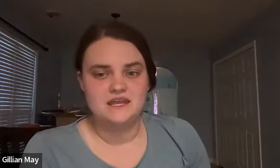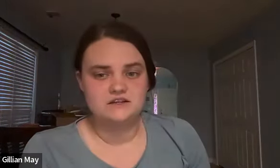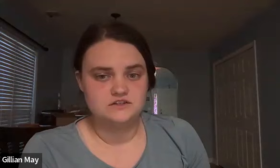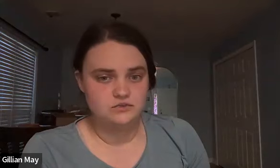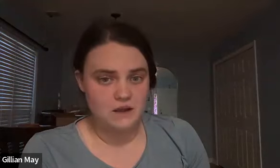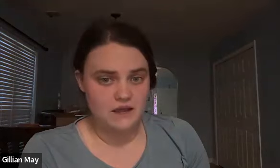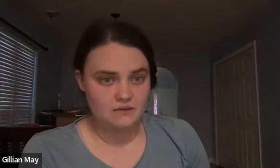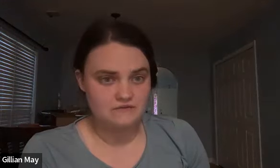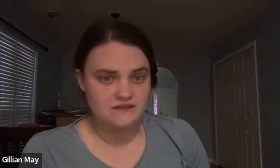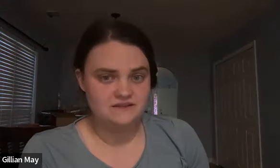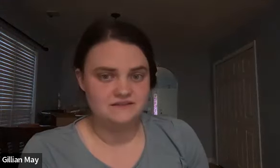Then 12.